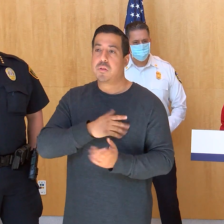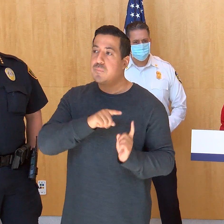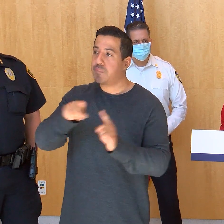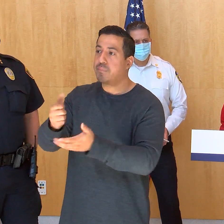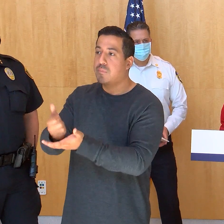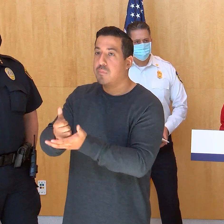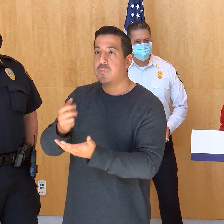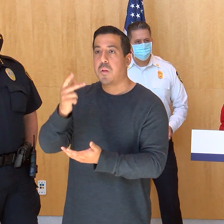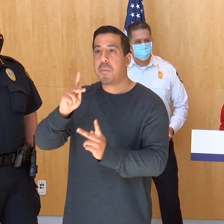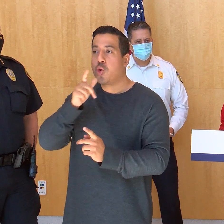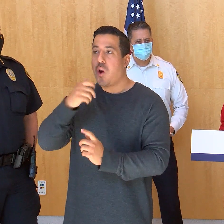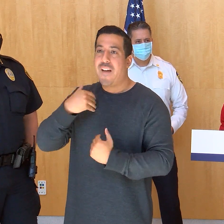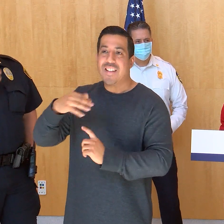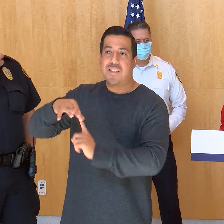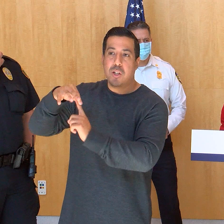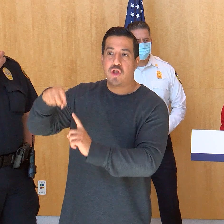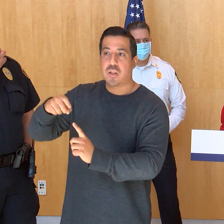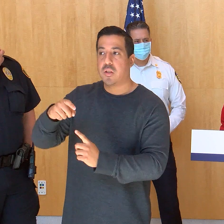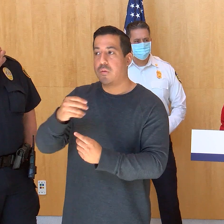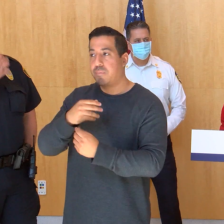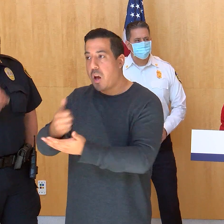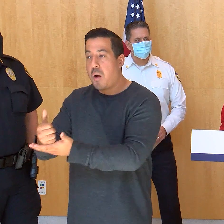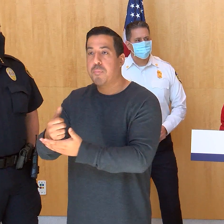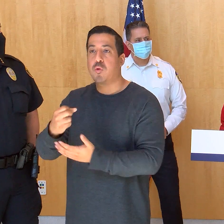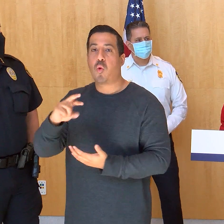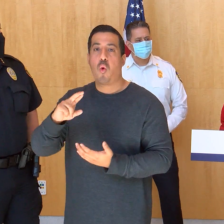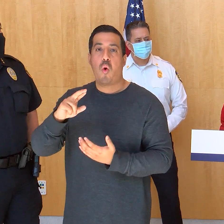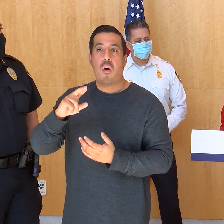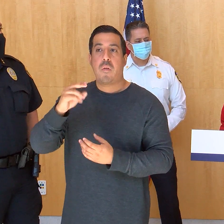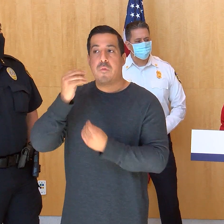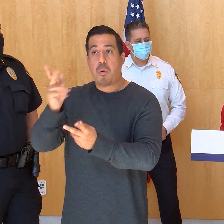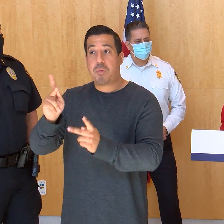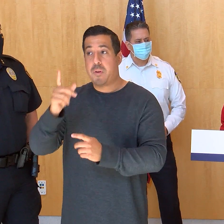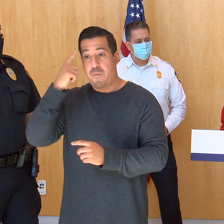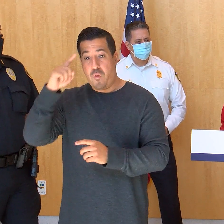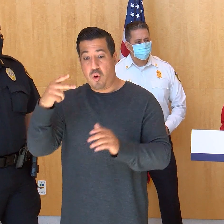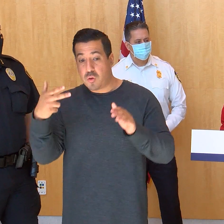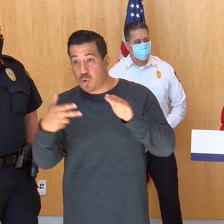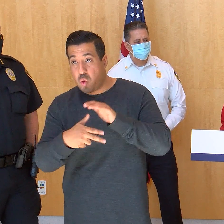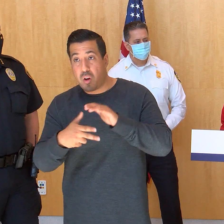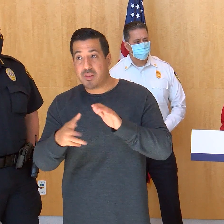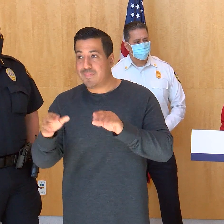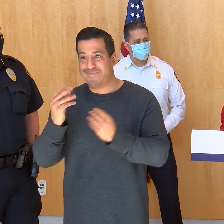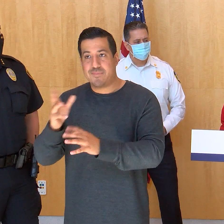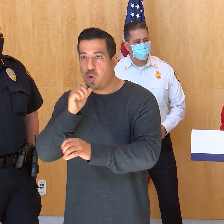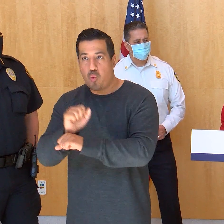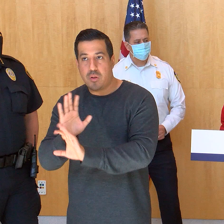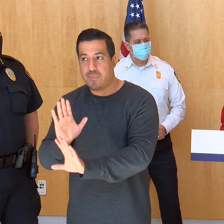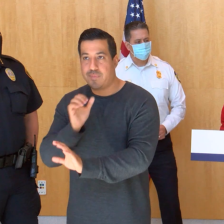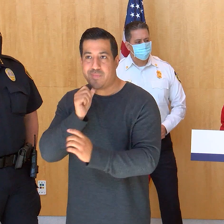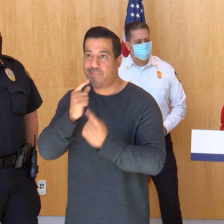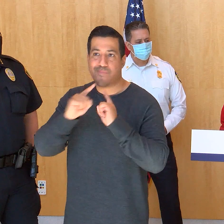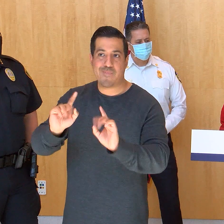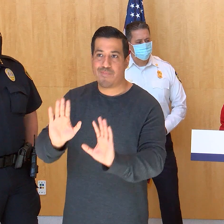people with special needs, and to inform people that cars in garage tragically probably don't work.